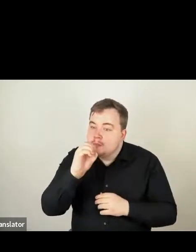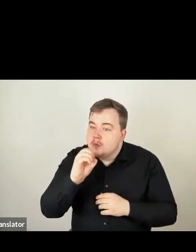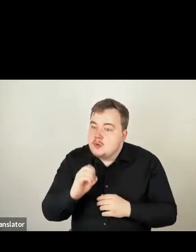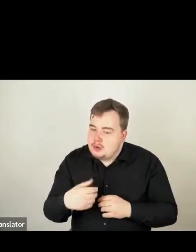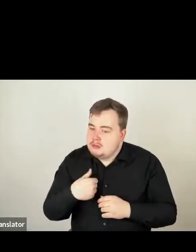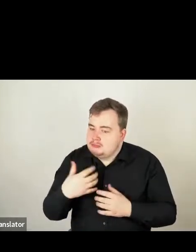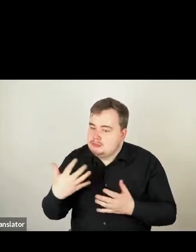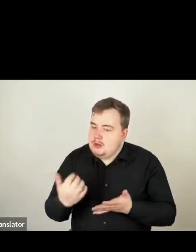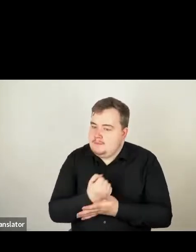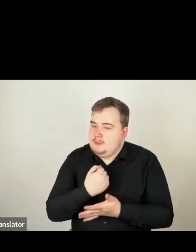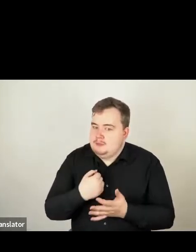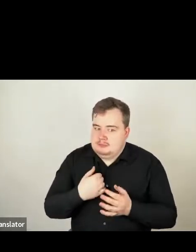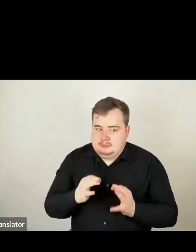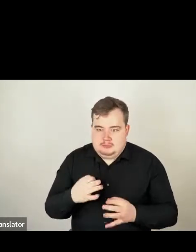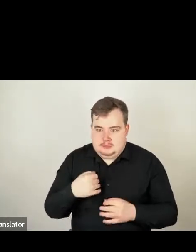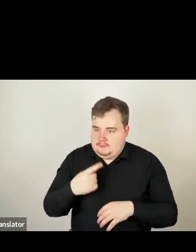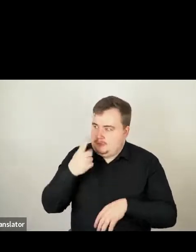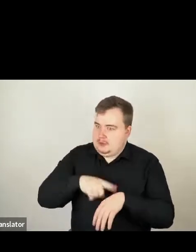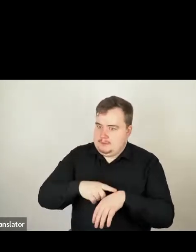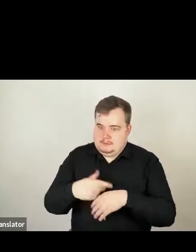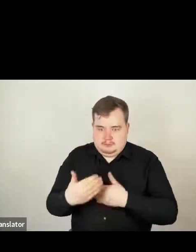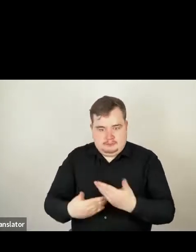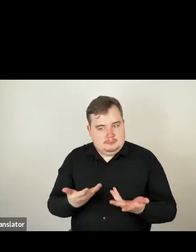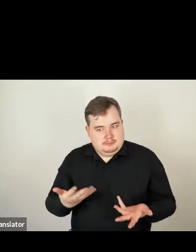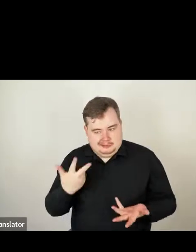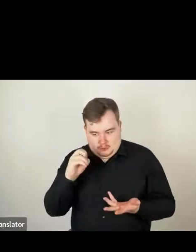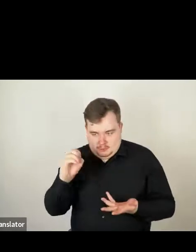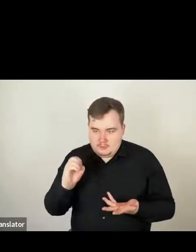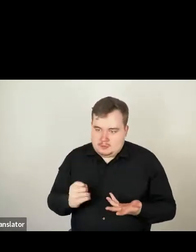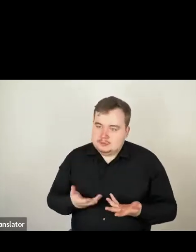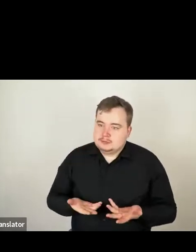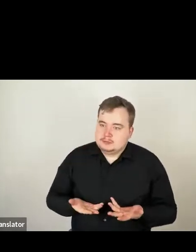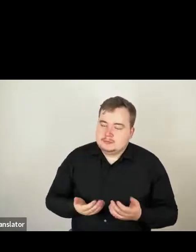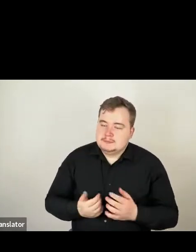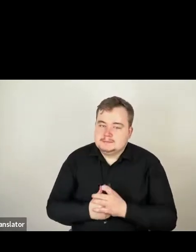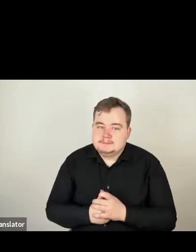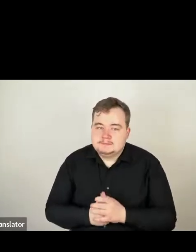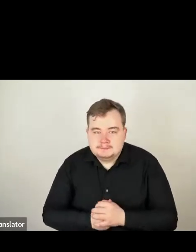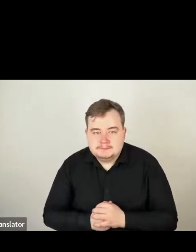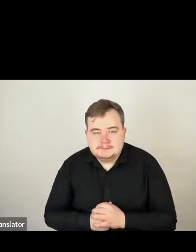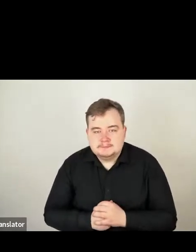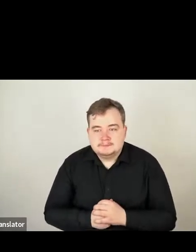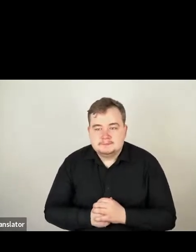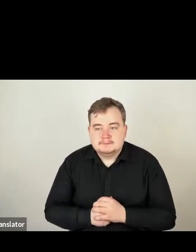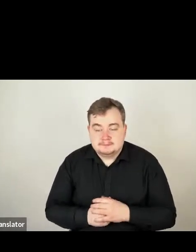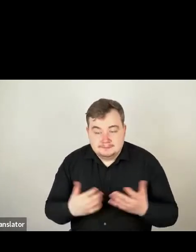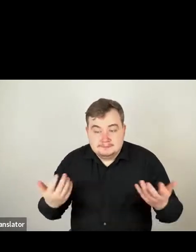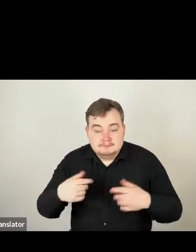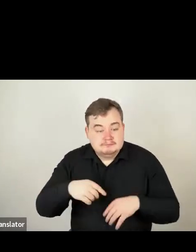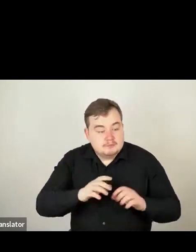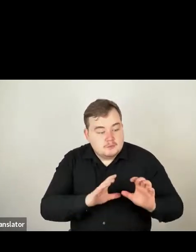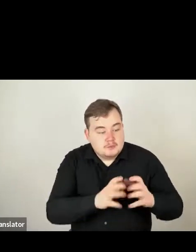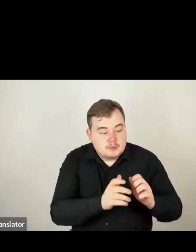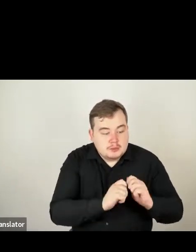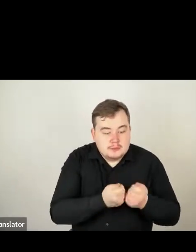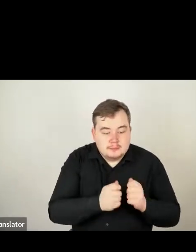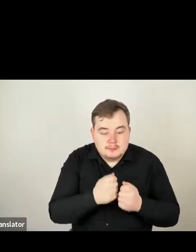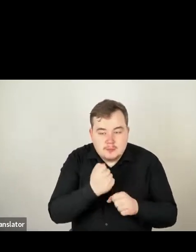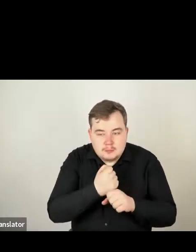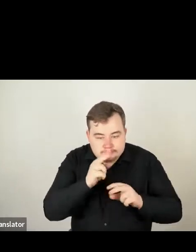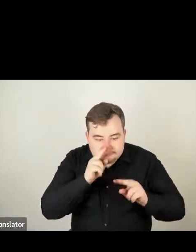We have 7 permanent committees in the parliament, 4 of which are leaded by